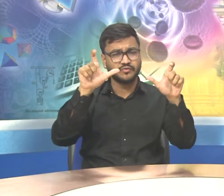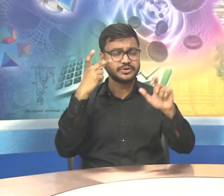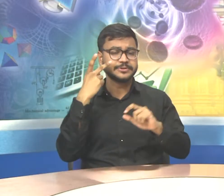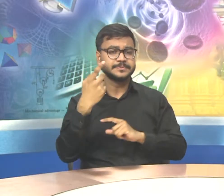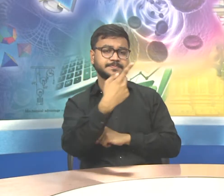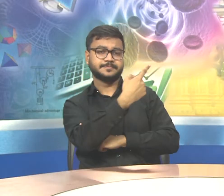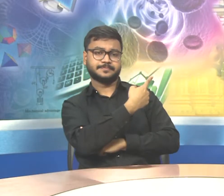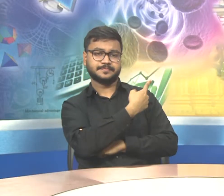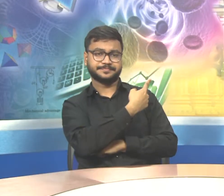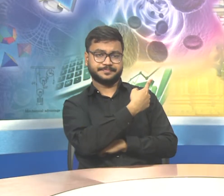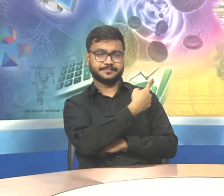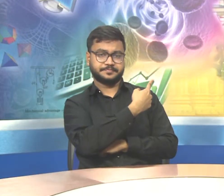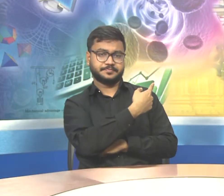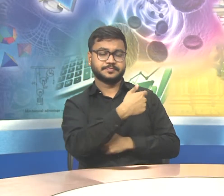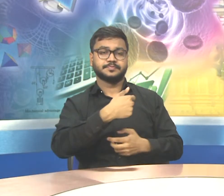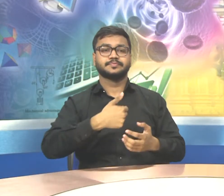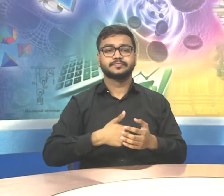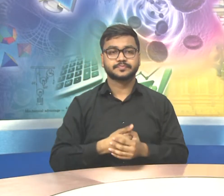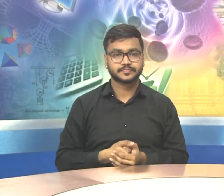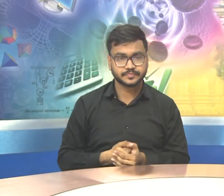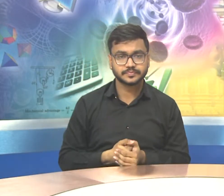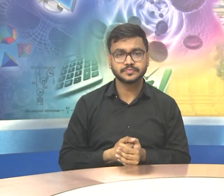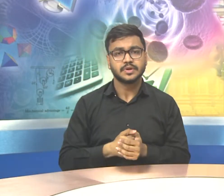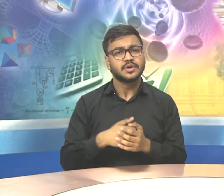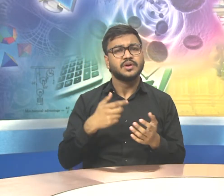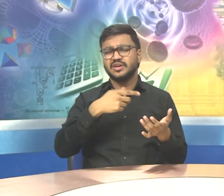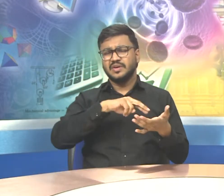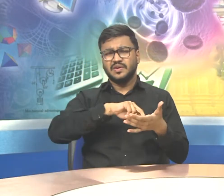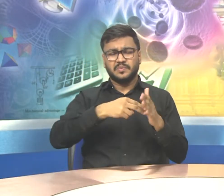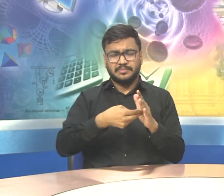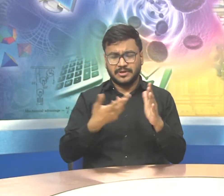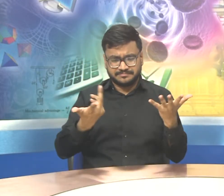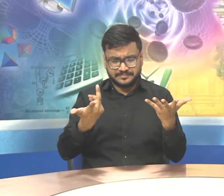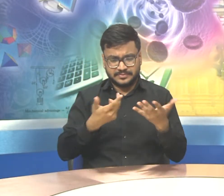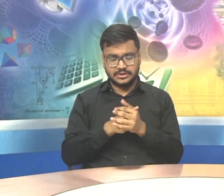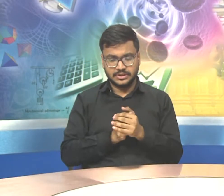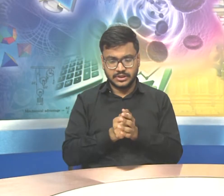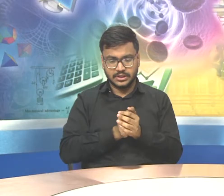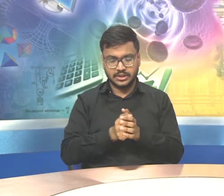Next is no confidence motion.